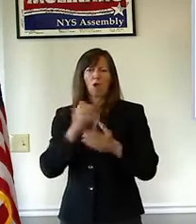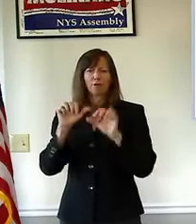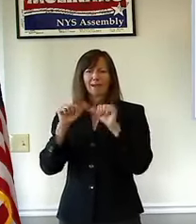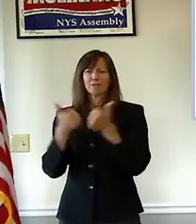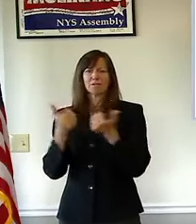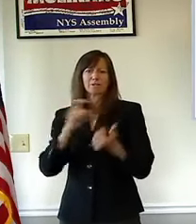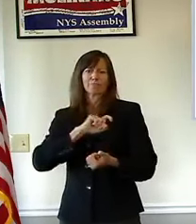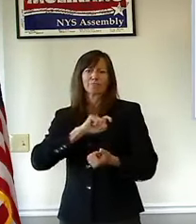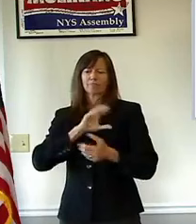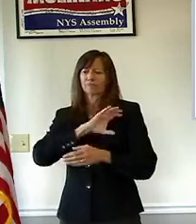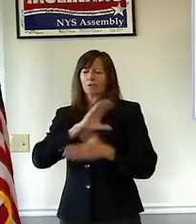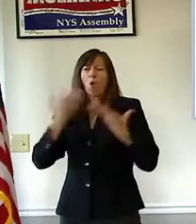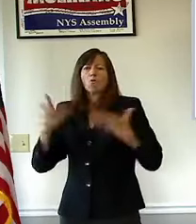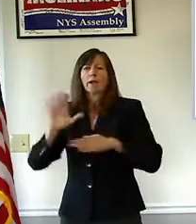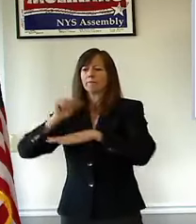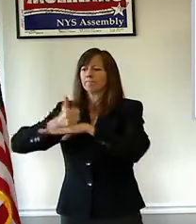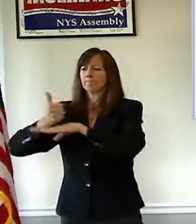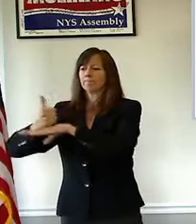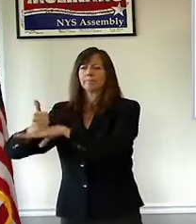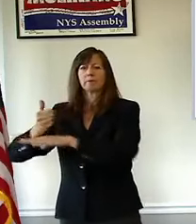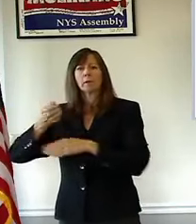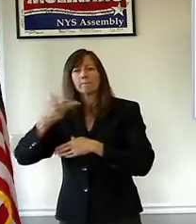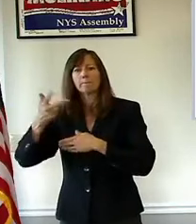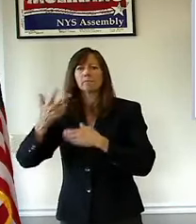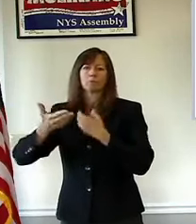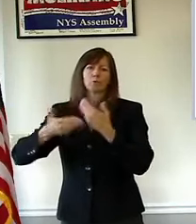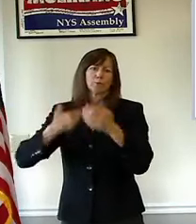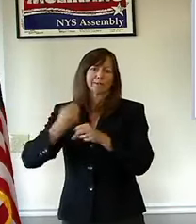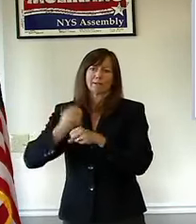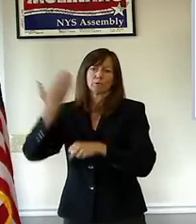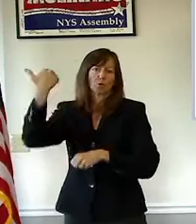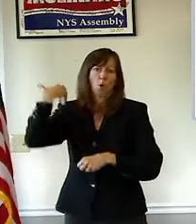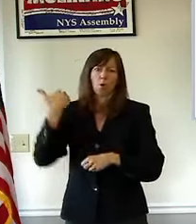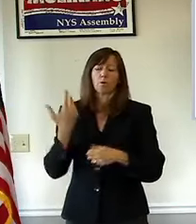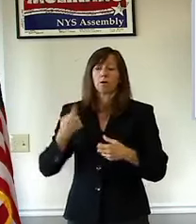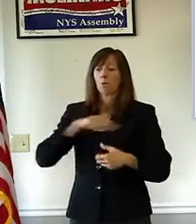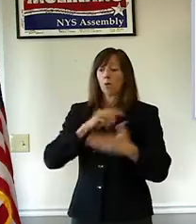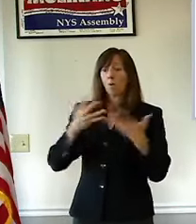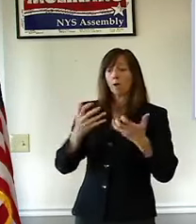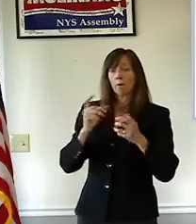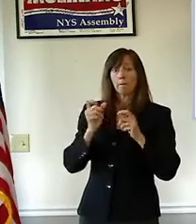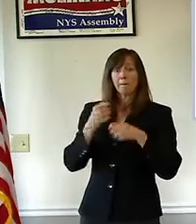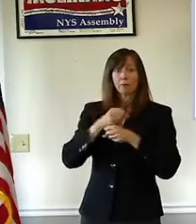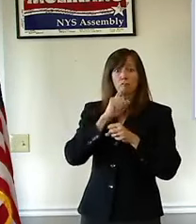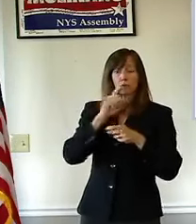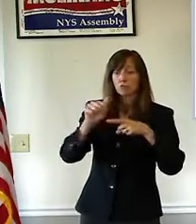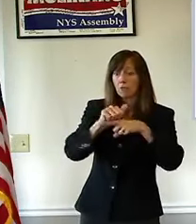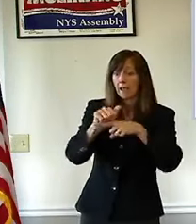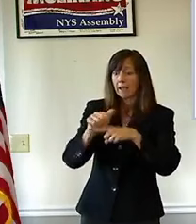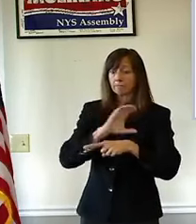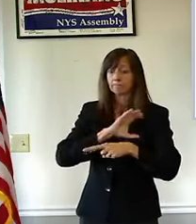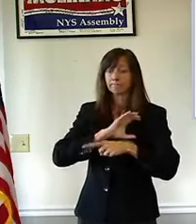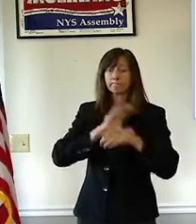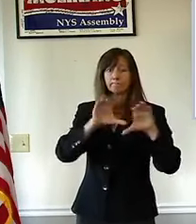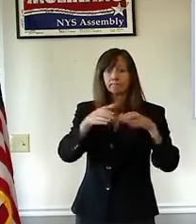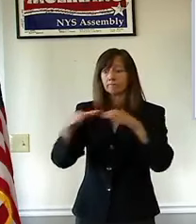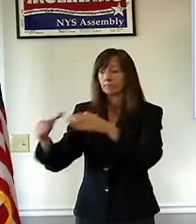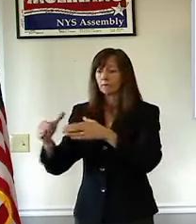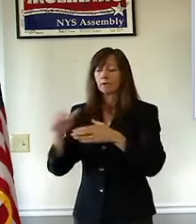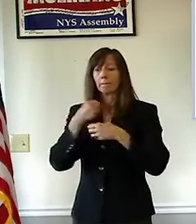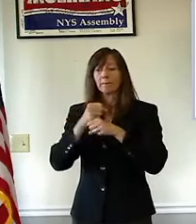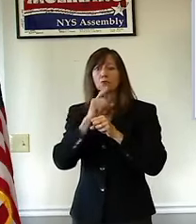we believe in giving police officers the tools to help de-escalate, to not necessarily turn to unnecessary levels of